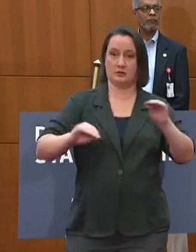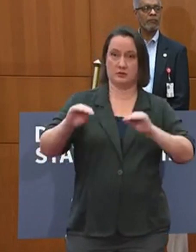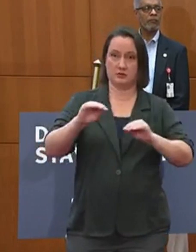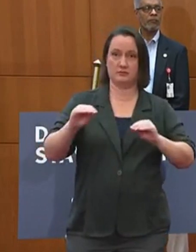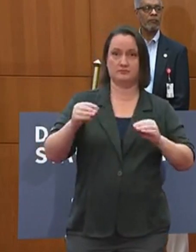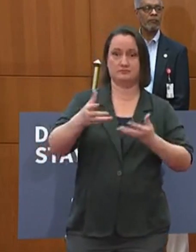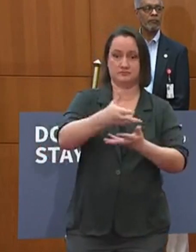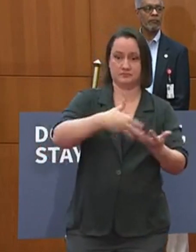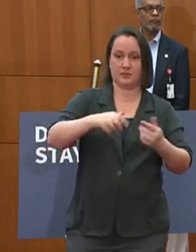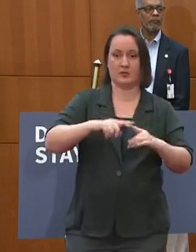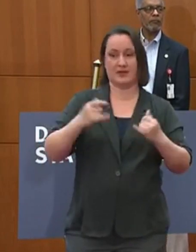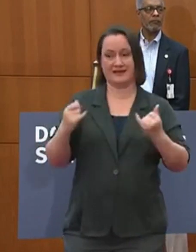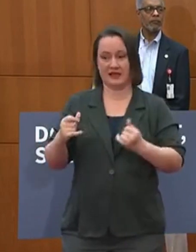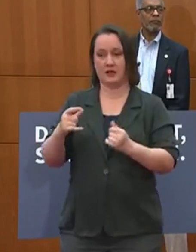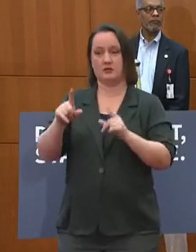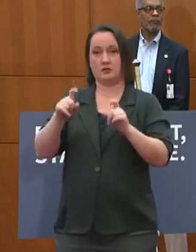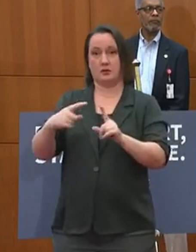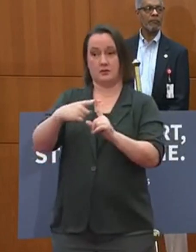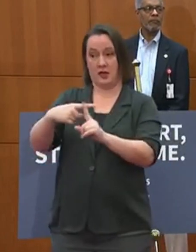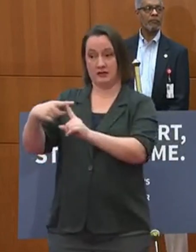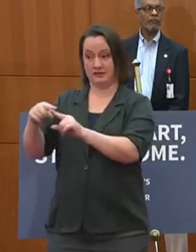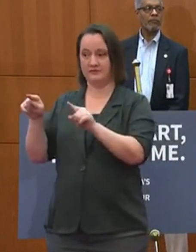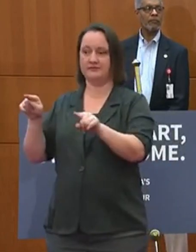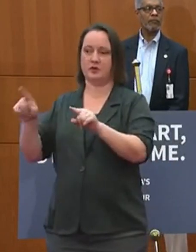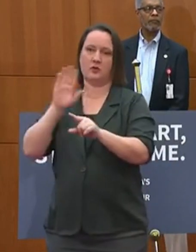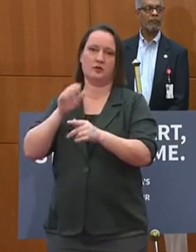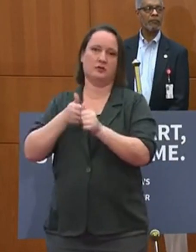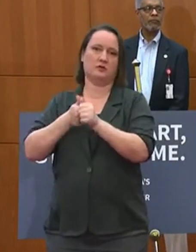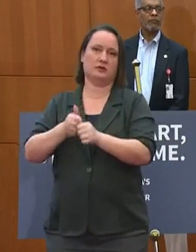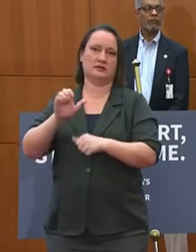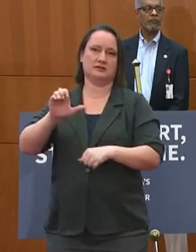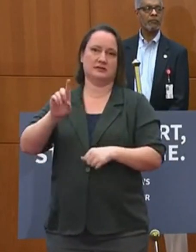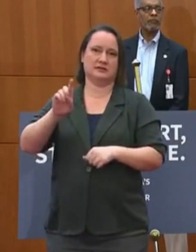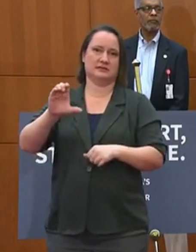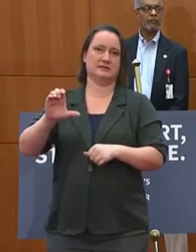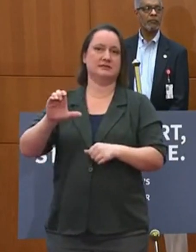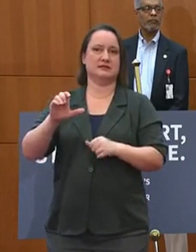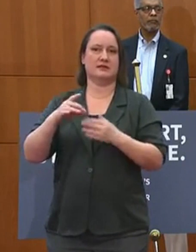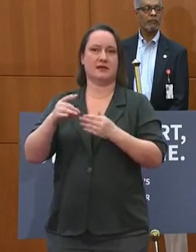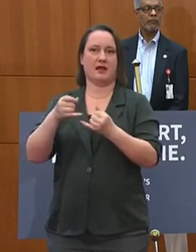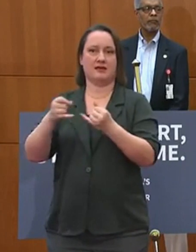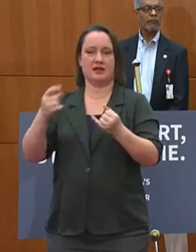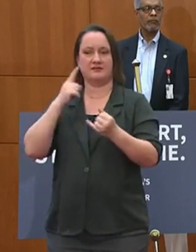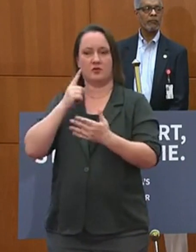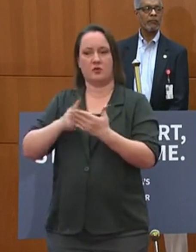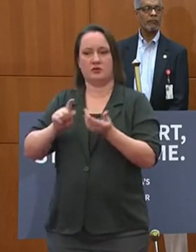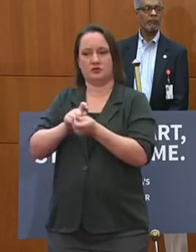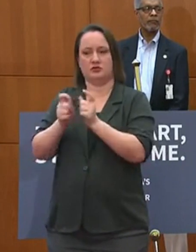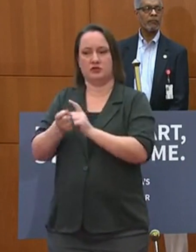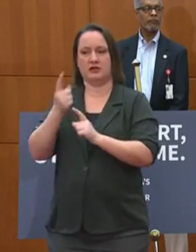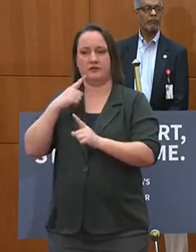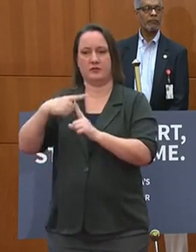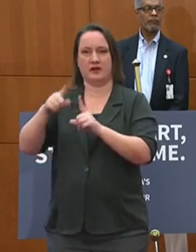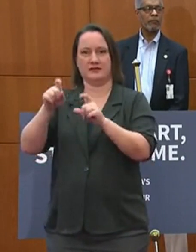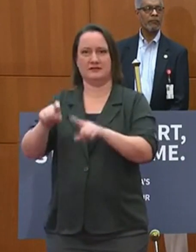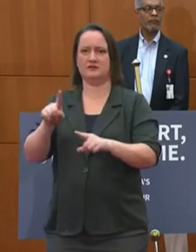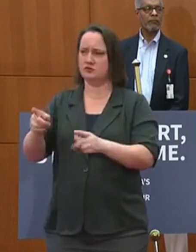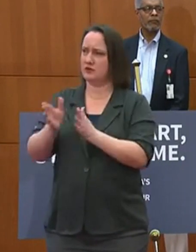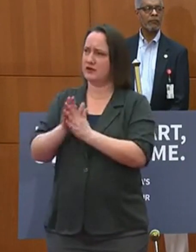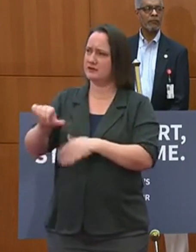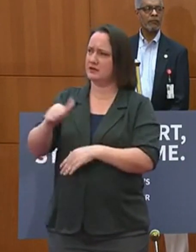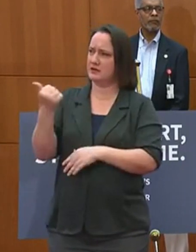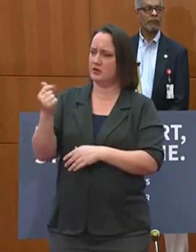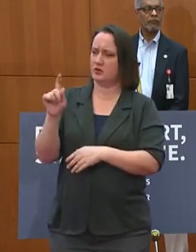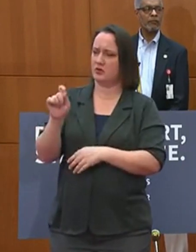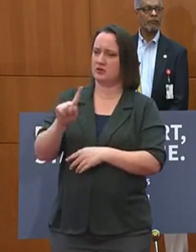has occurred, we're going to follow the CDC guidelines with respect to positive tests. And you did ask a subsequent question about release,